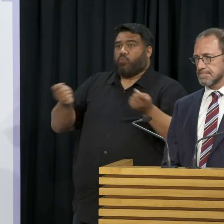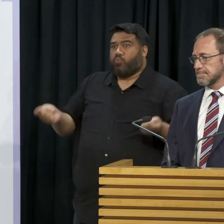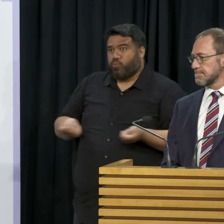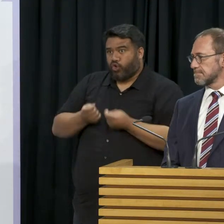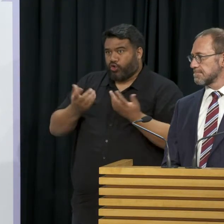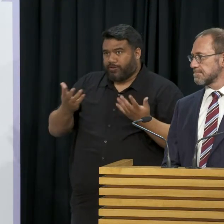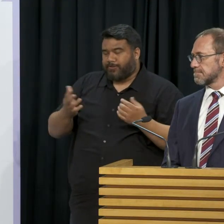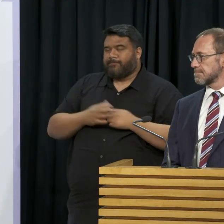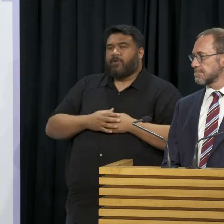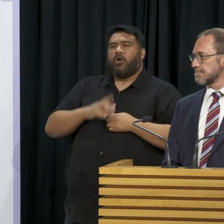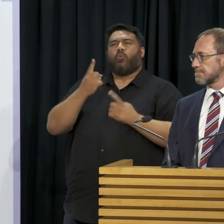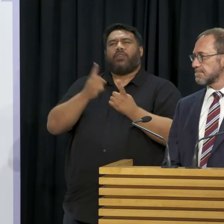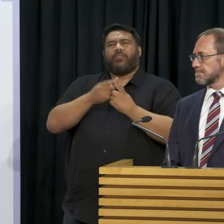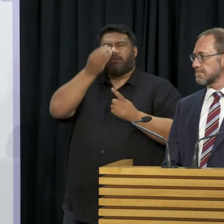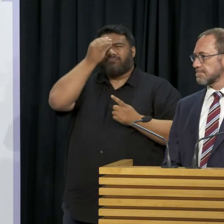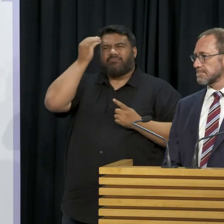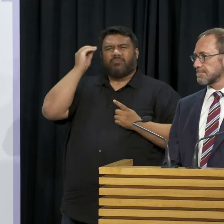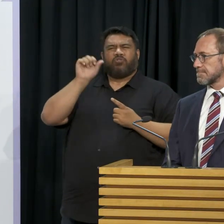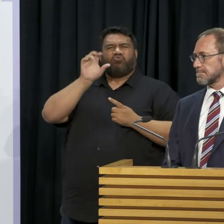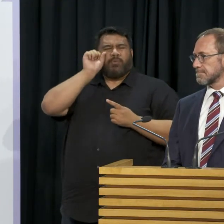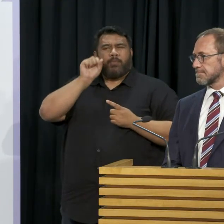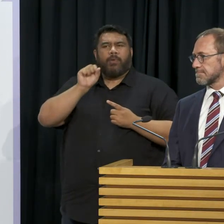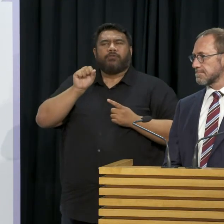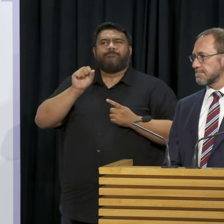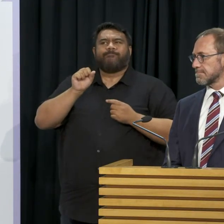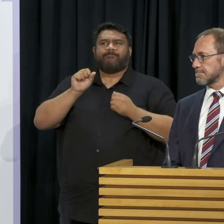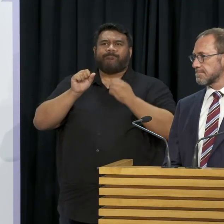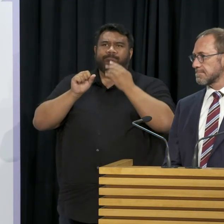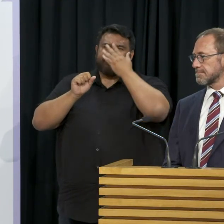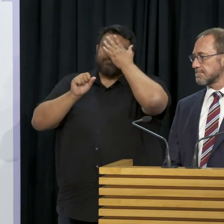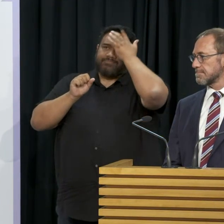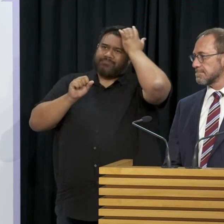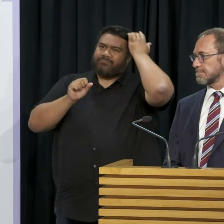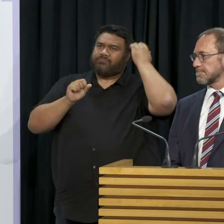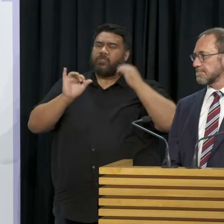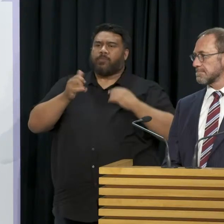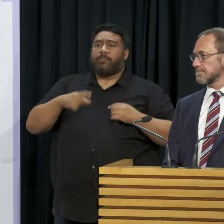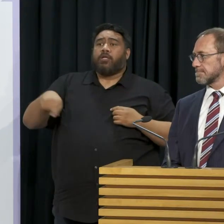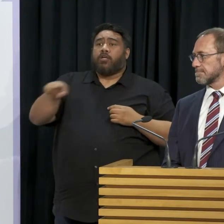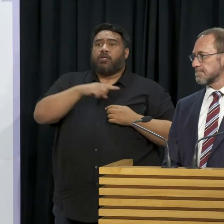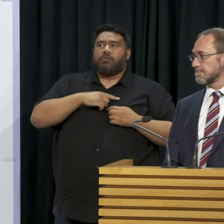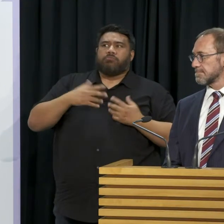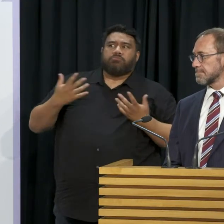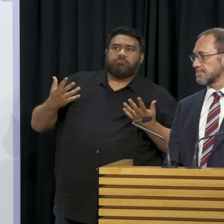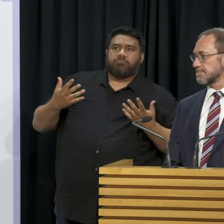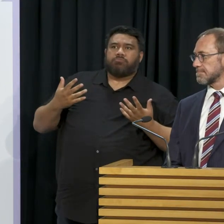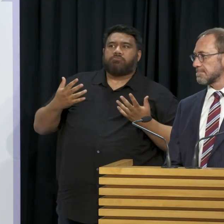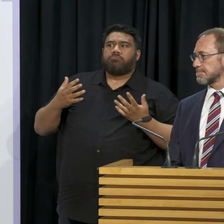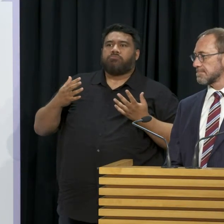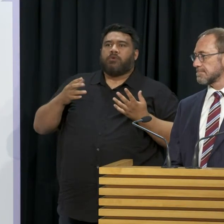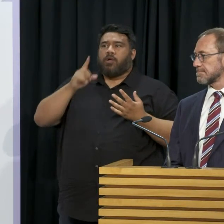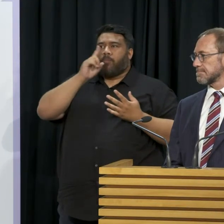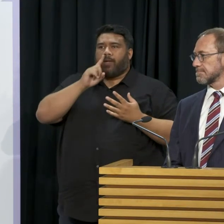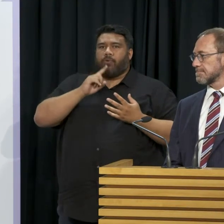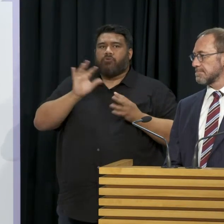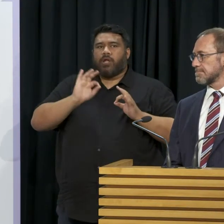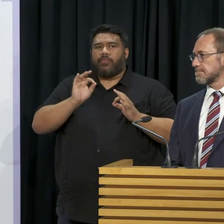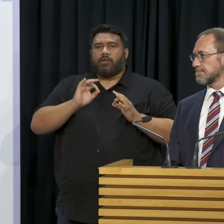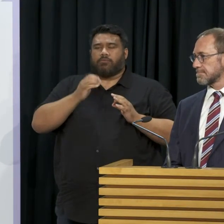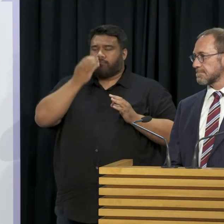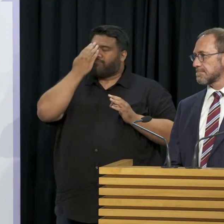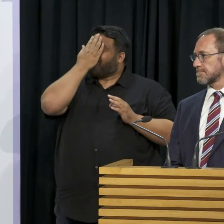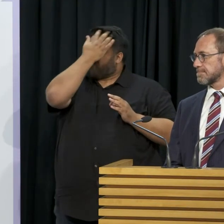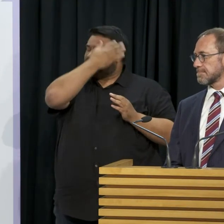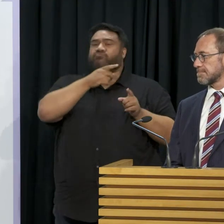keep in consideration is, it's perhaps at the moment you don't hear a lot of people raising issues about being stranded, but I can guarantee if we